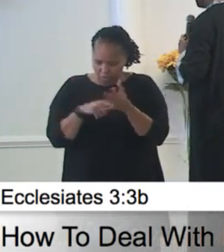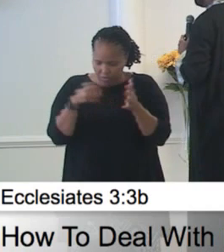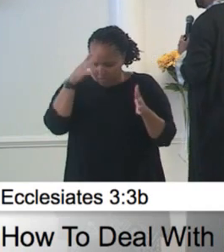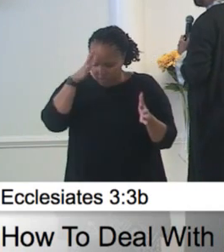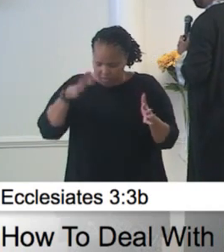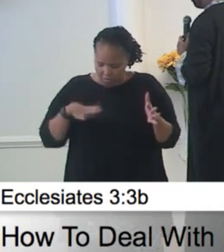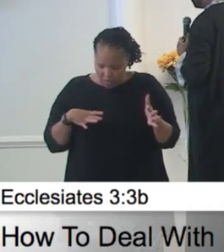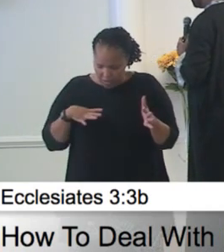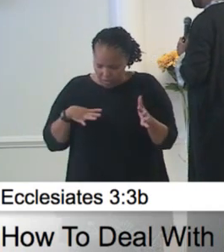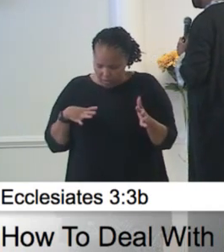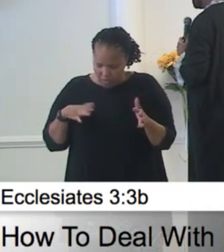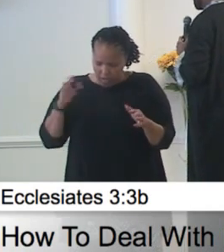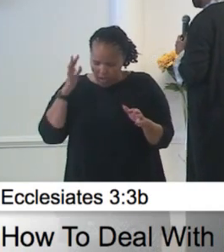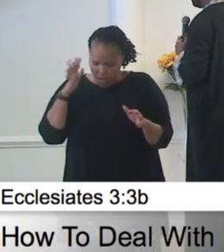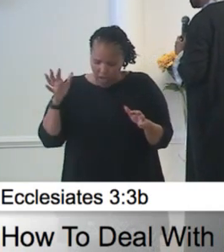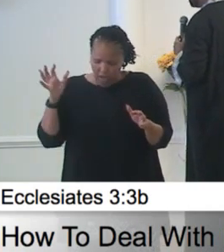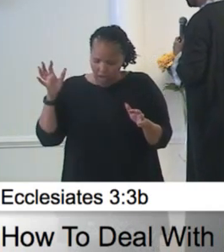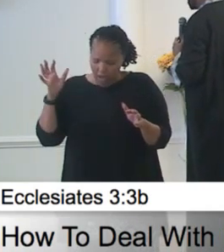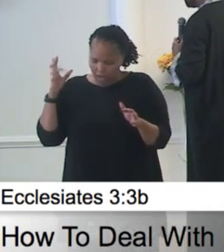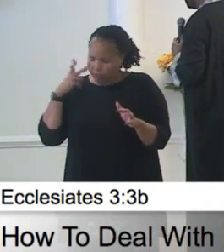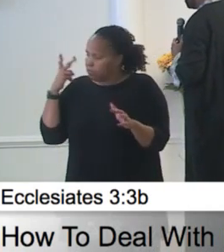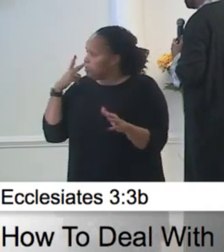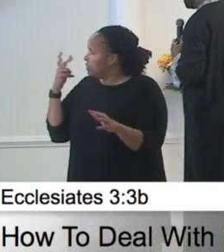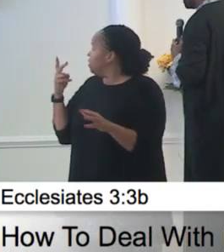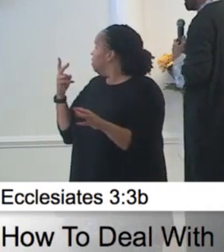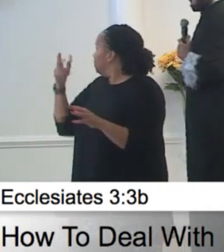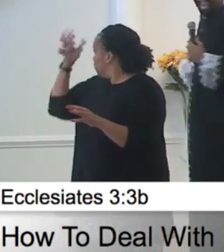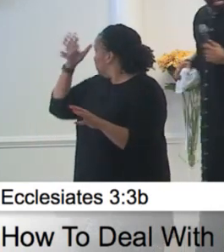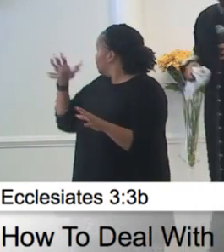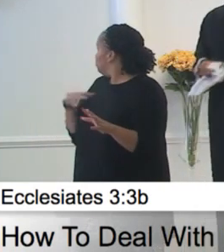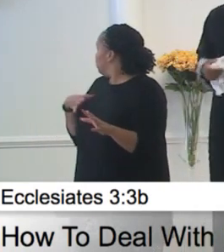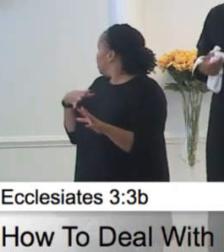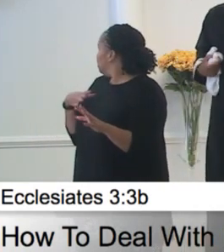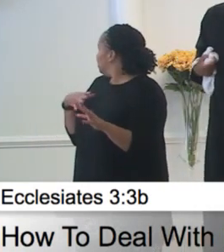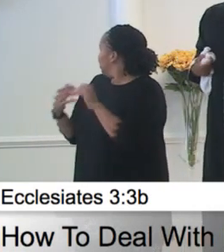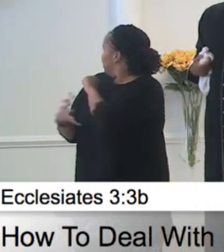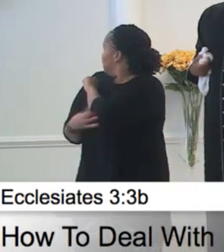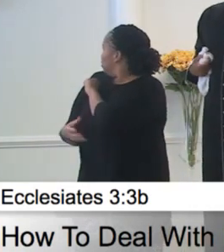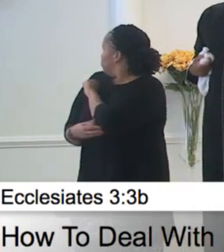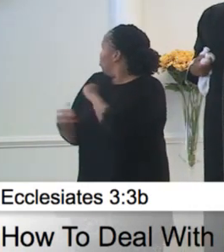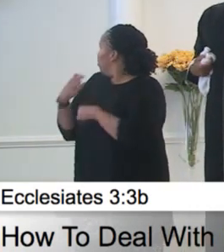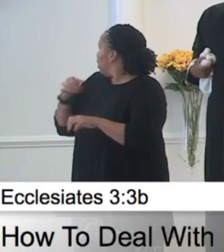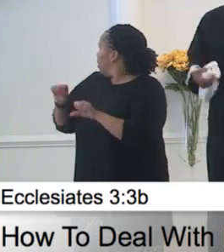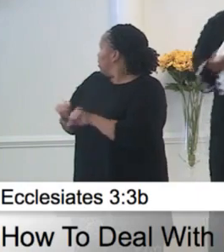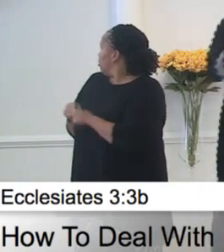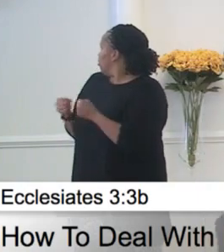even to him that is poor and of a contrite spirit, and tremble.